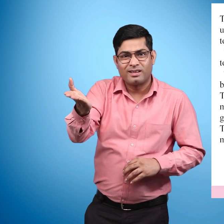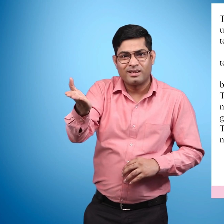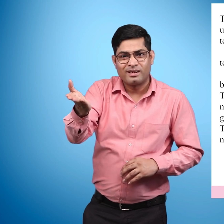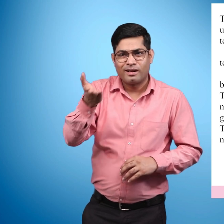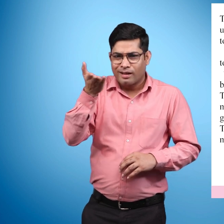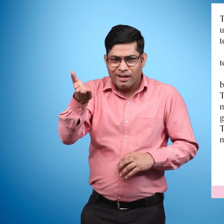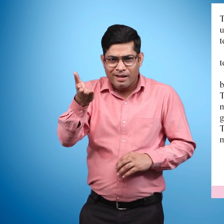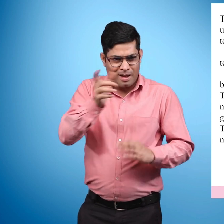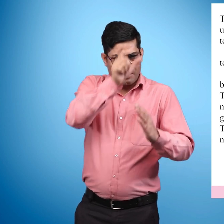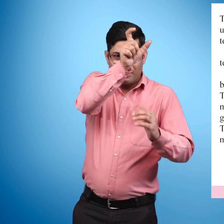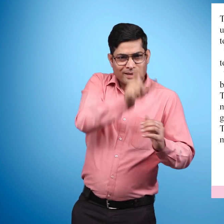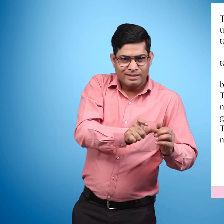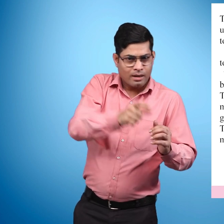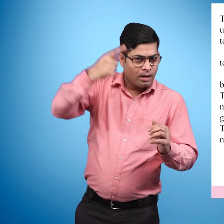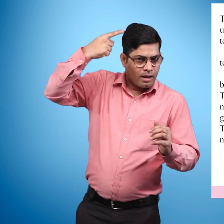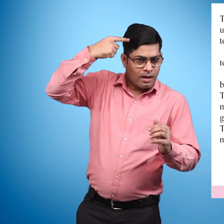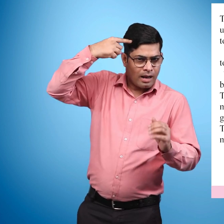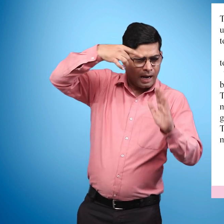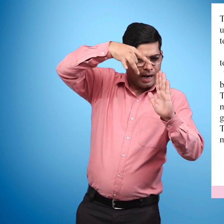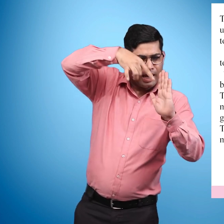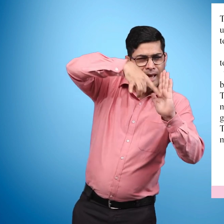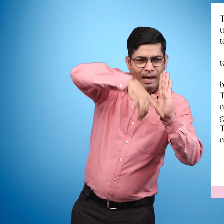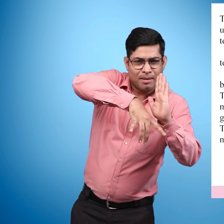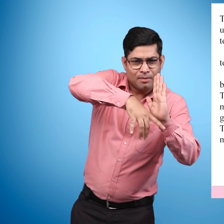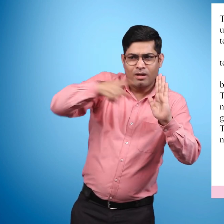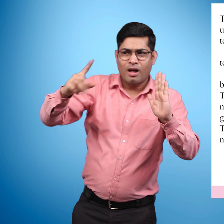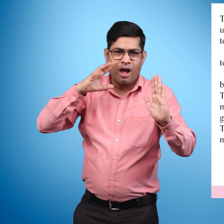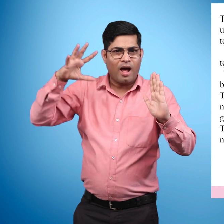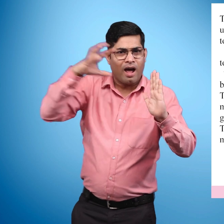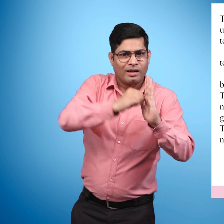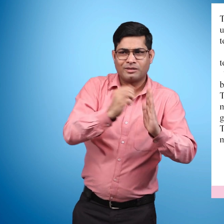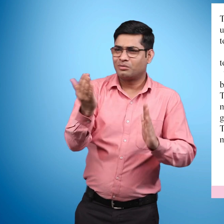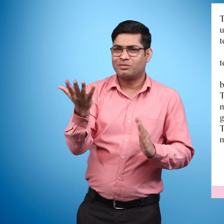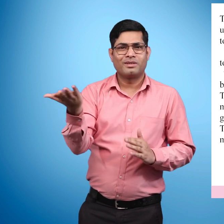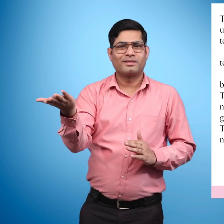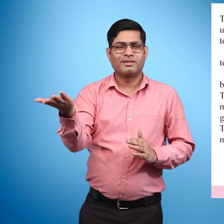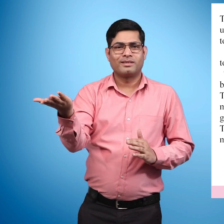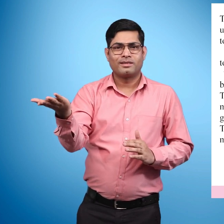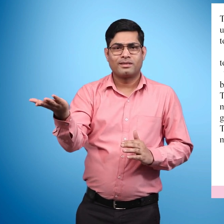ghost. The least a ghost can do is to read a man's thoughts.